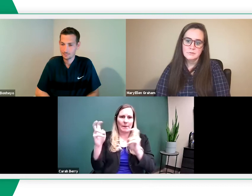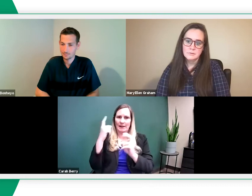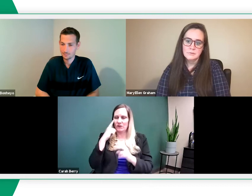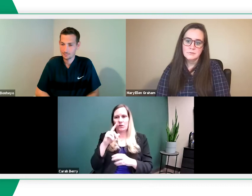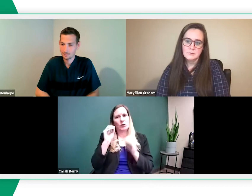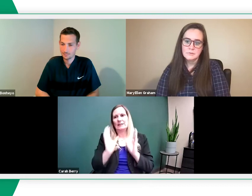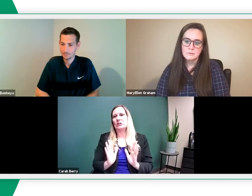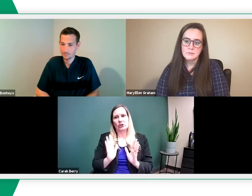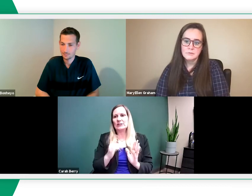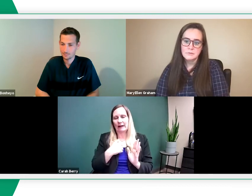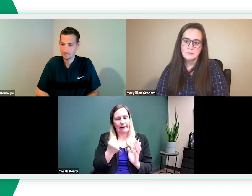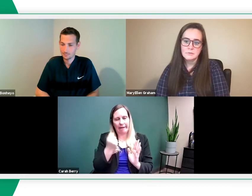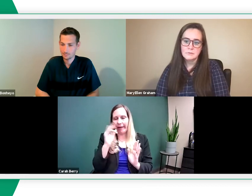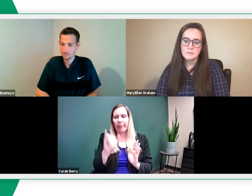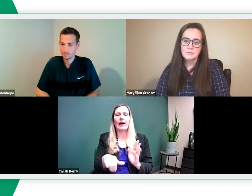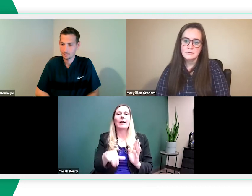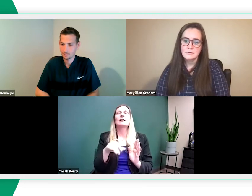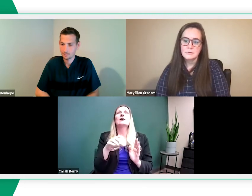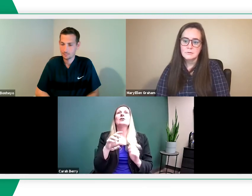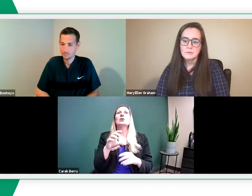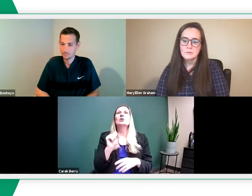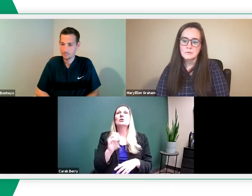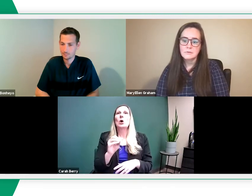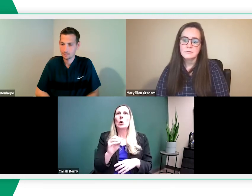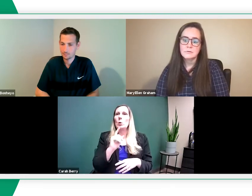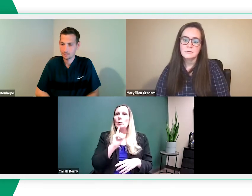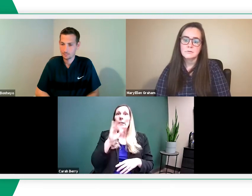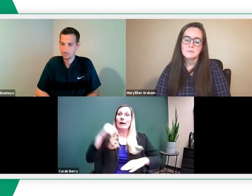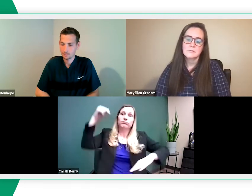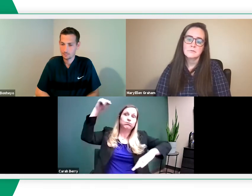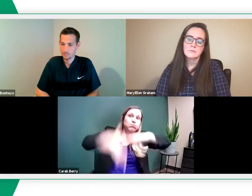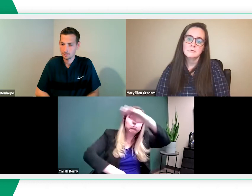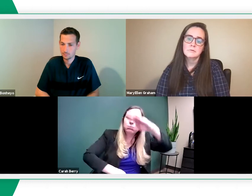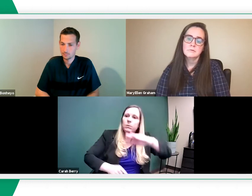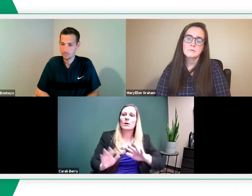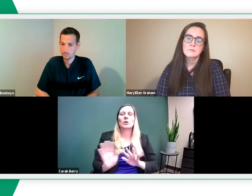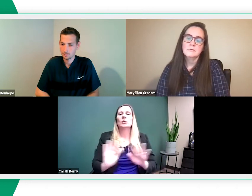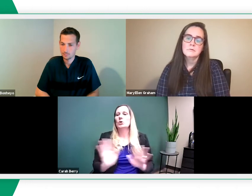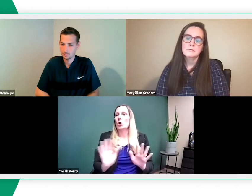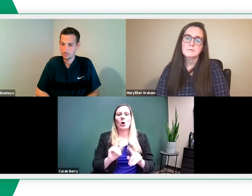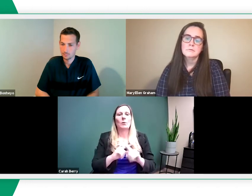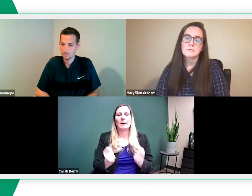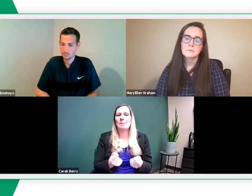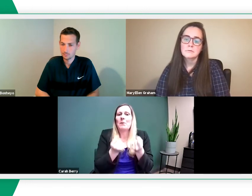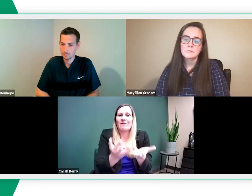You have to understand that there are so many different topics for teachers, and I get that, but